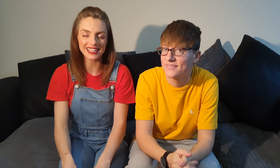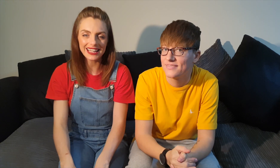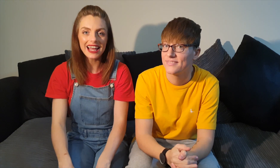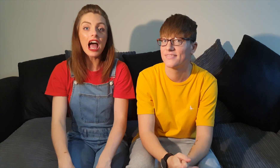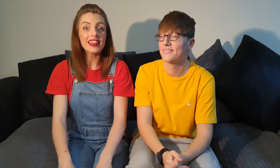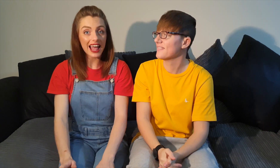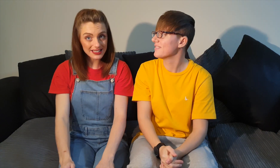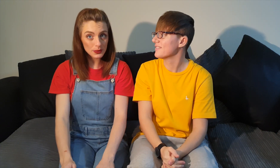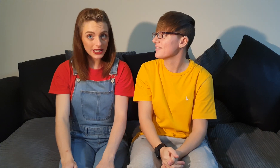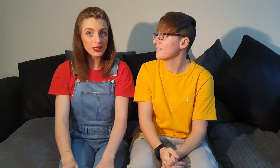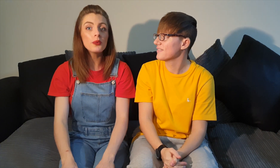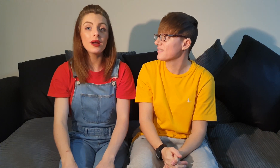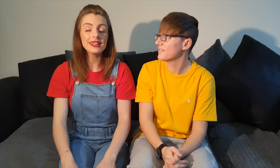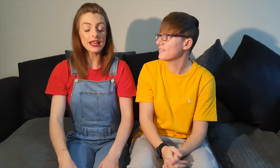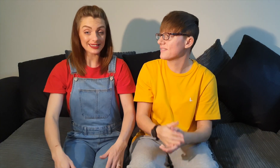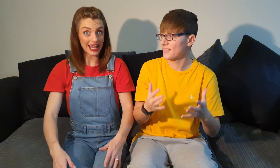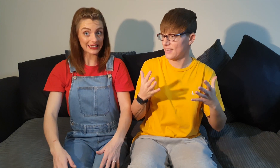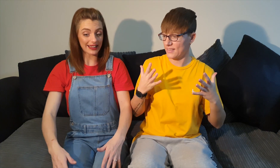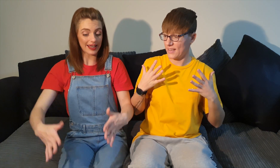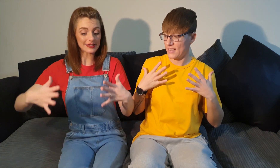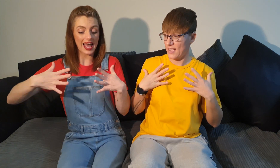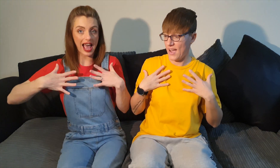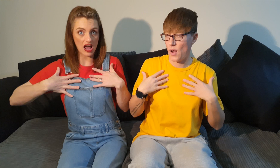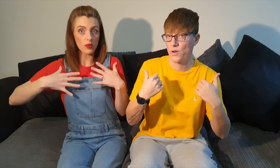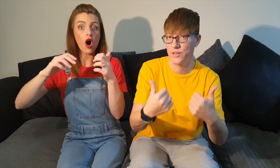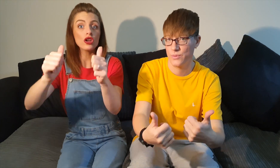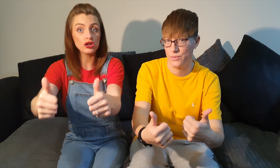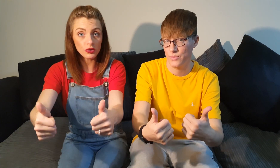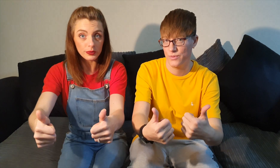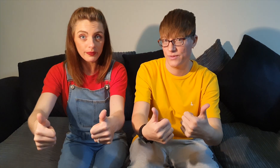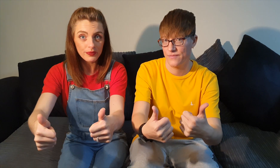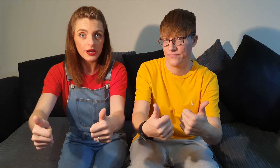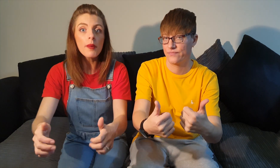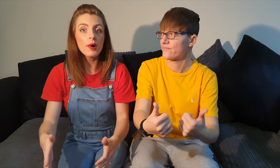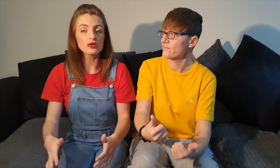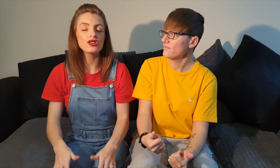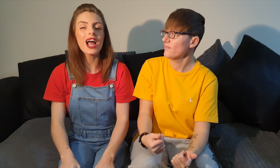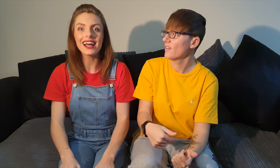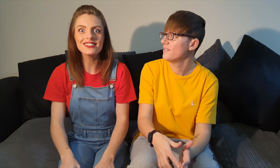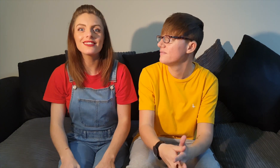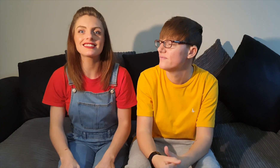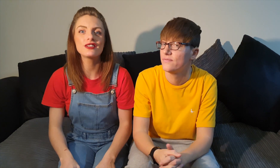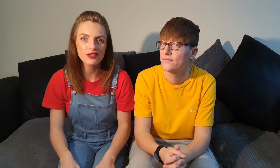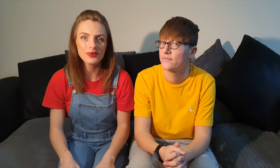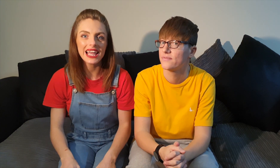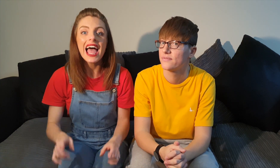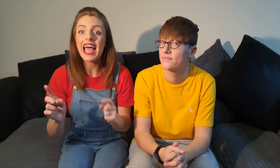day. Last week we signed like this, how are you? But you can do this another way.